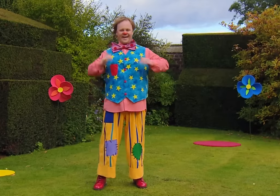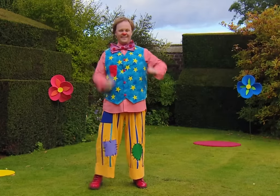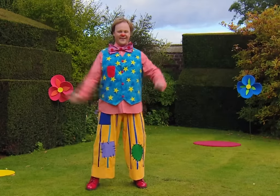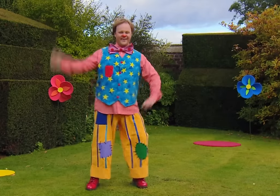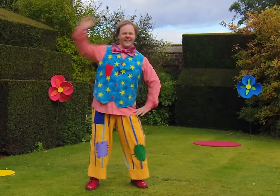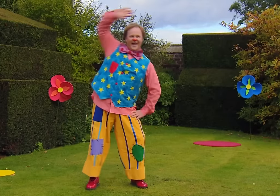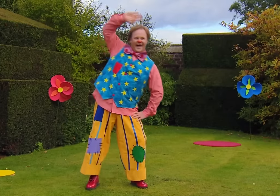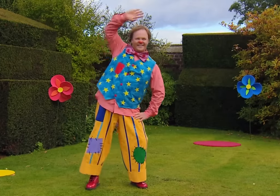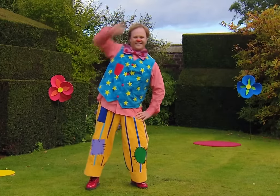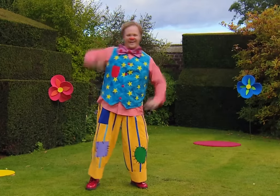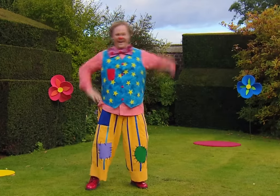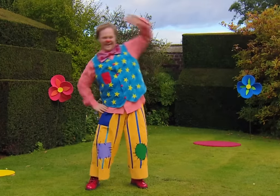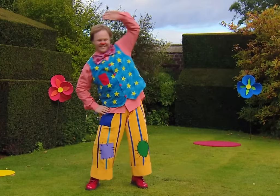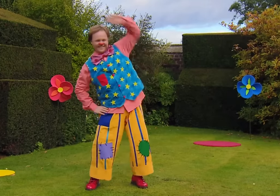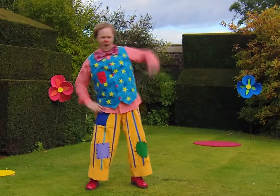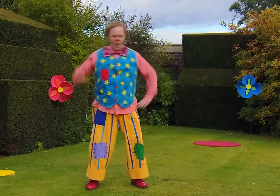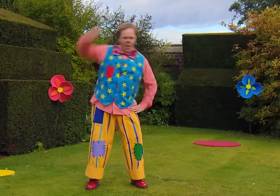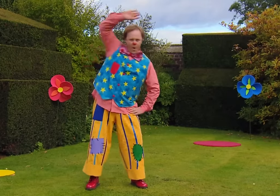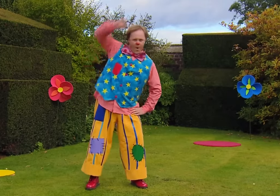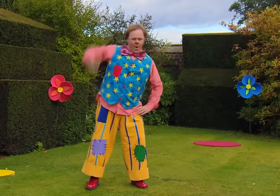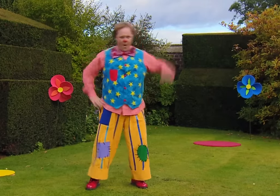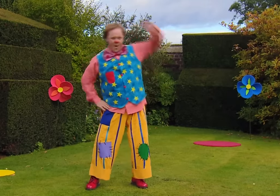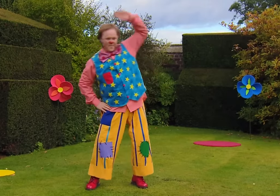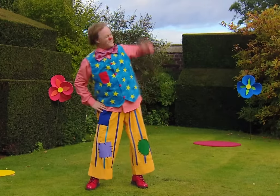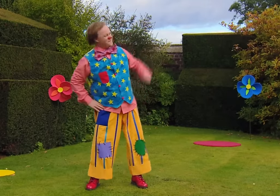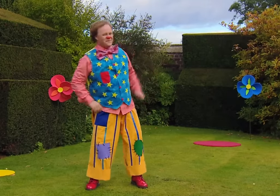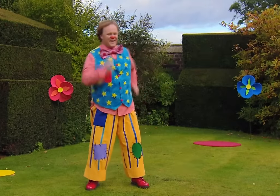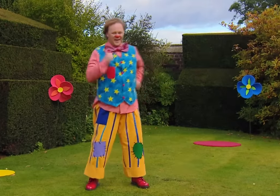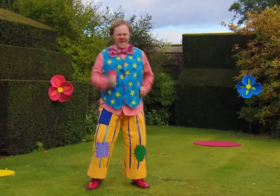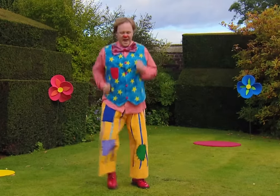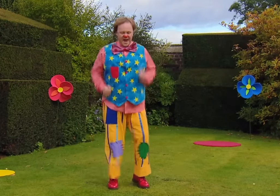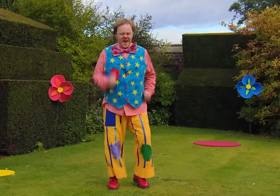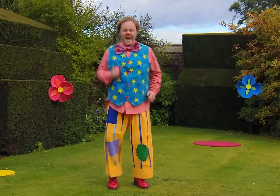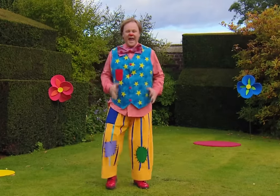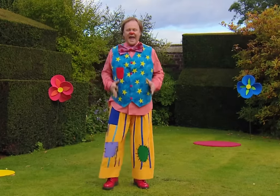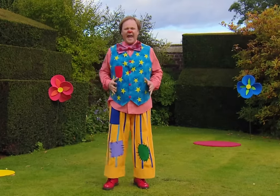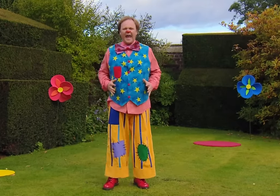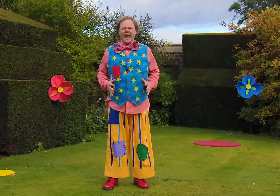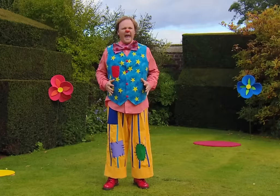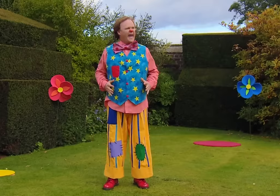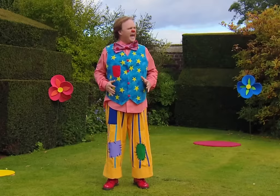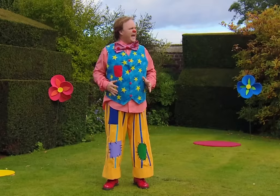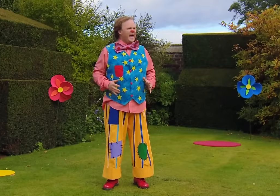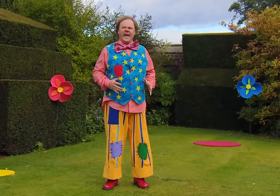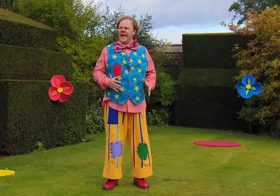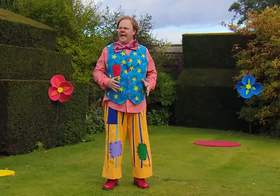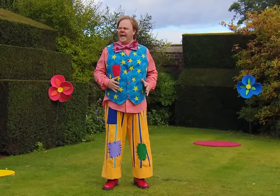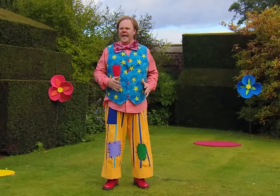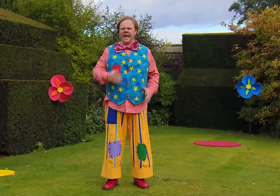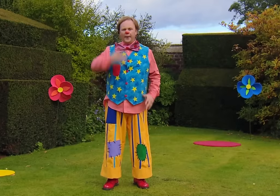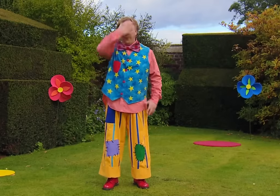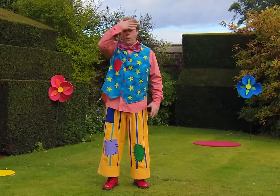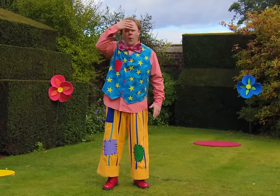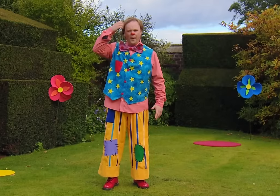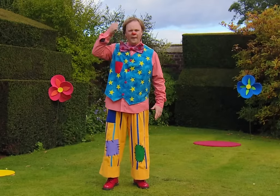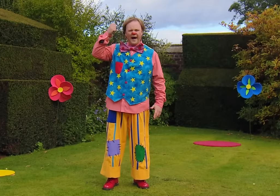to exercise. Don't forget to warm up first. Warm